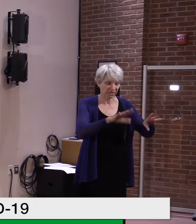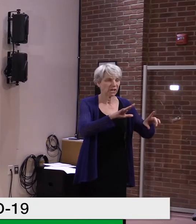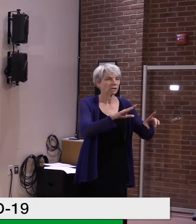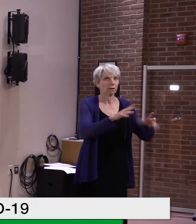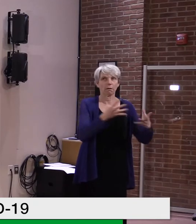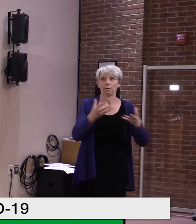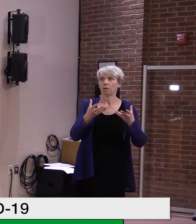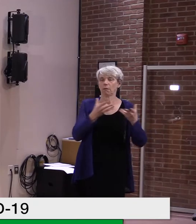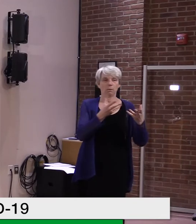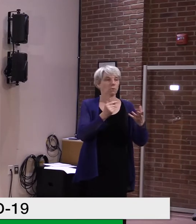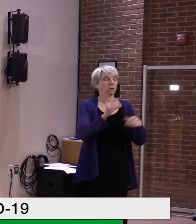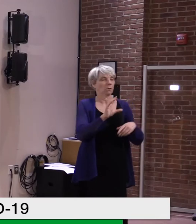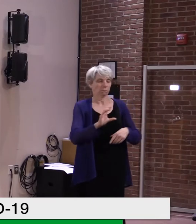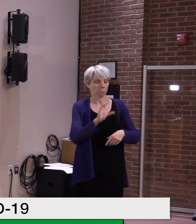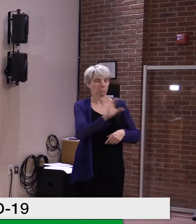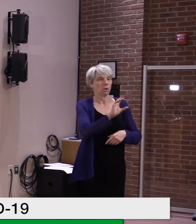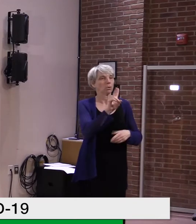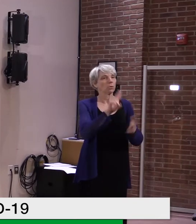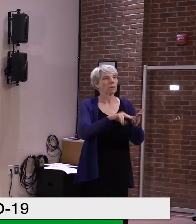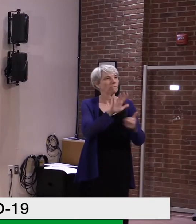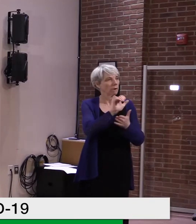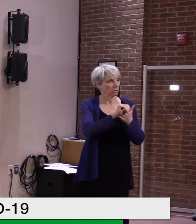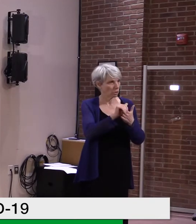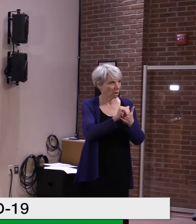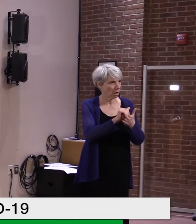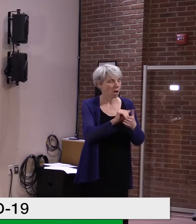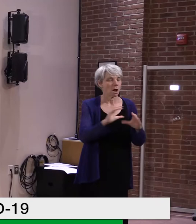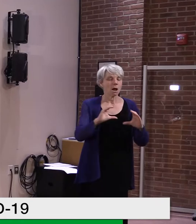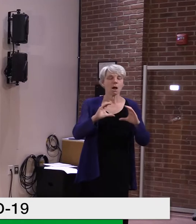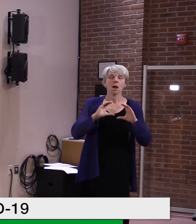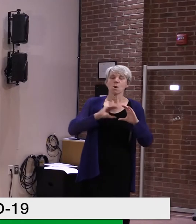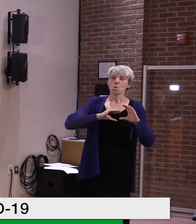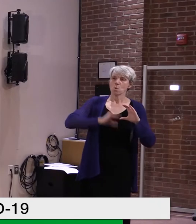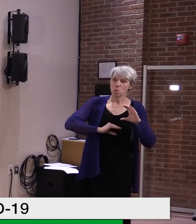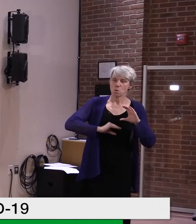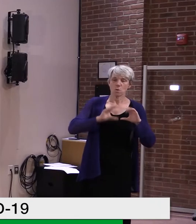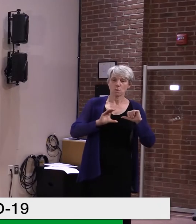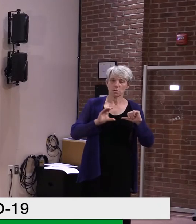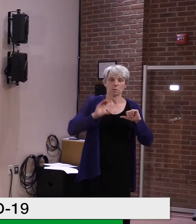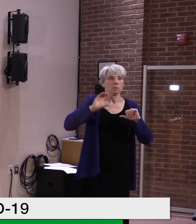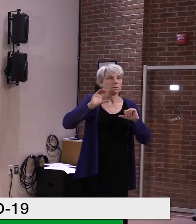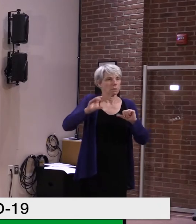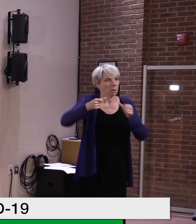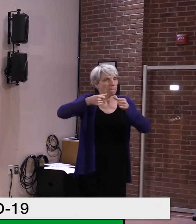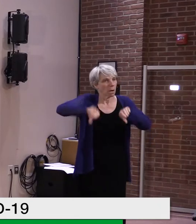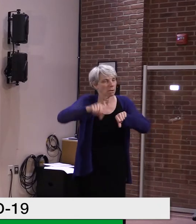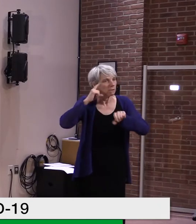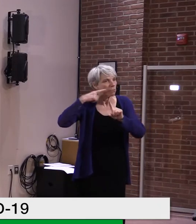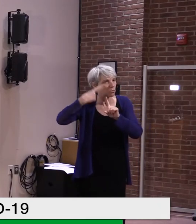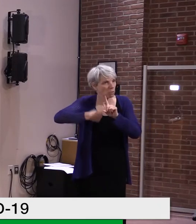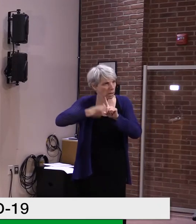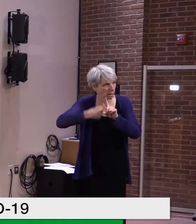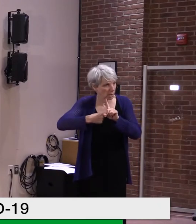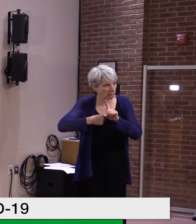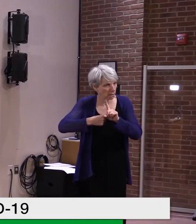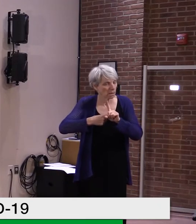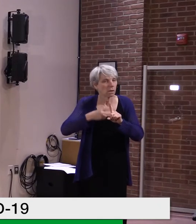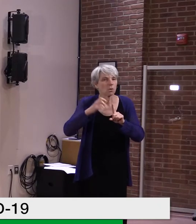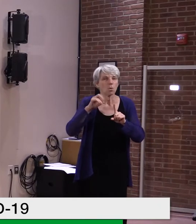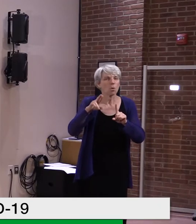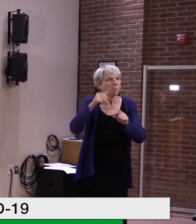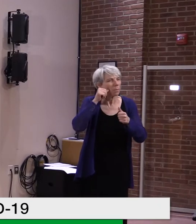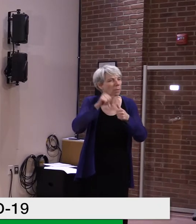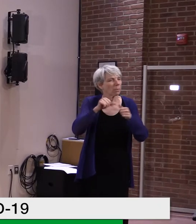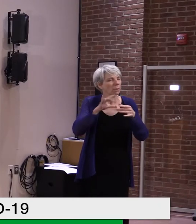a $2,500 subsidy, in order to help them transition back to, in many cases, like I had